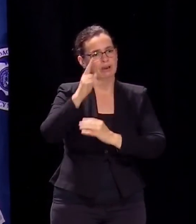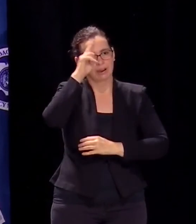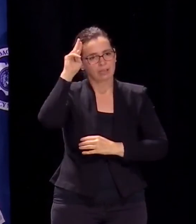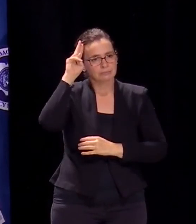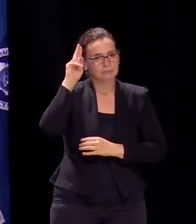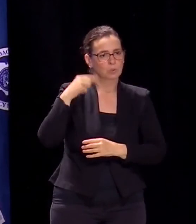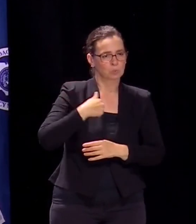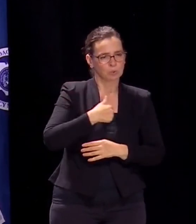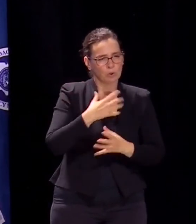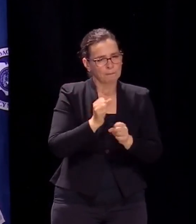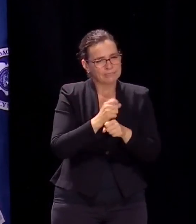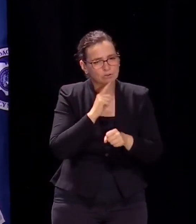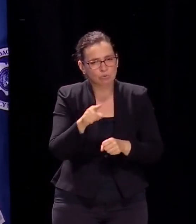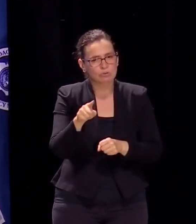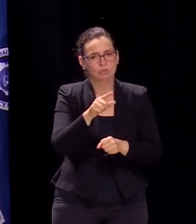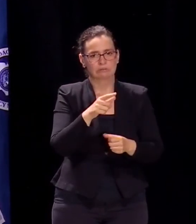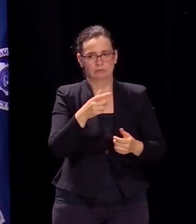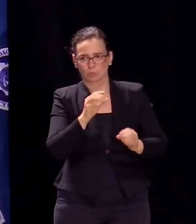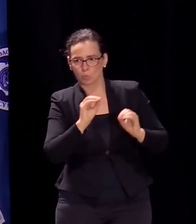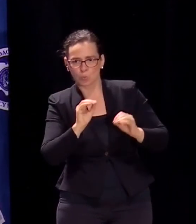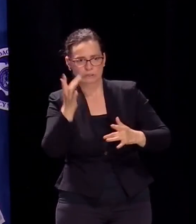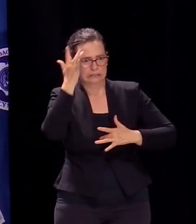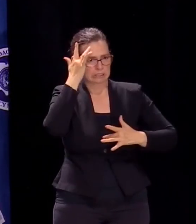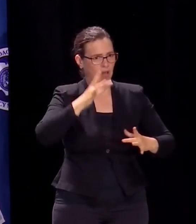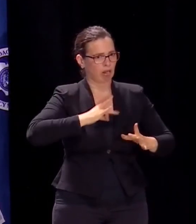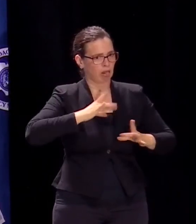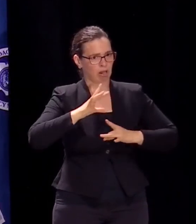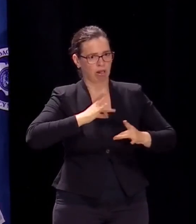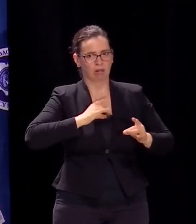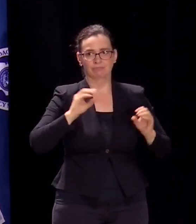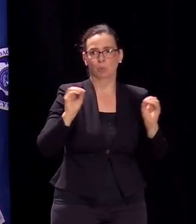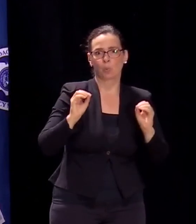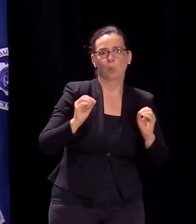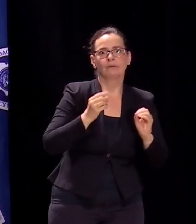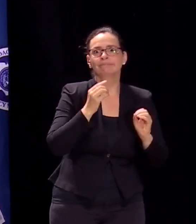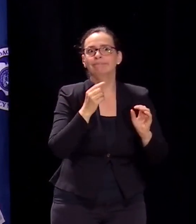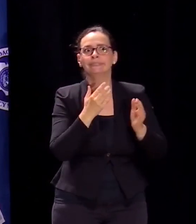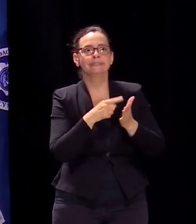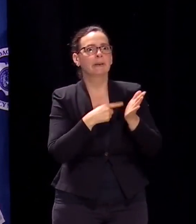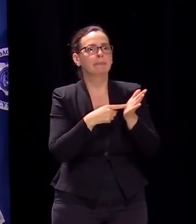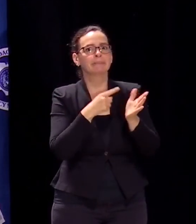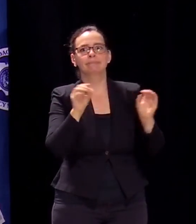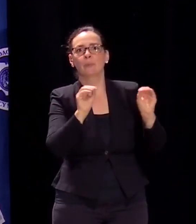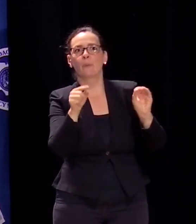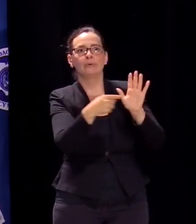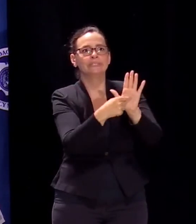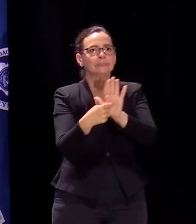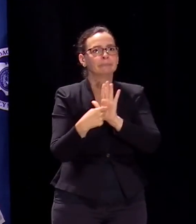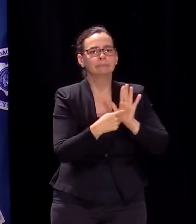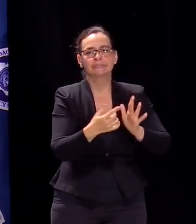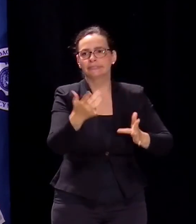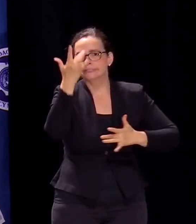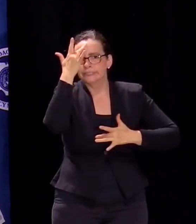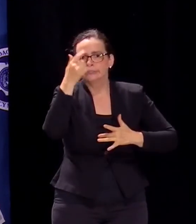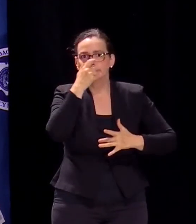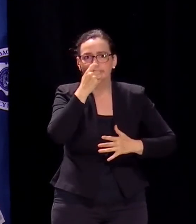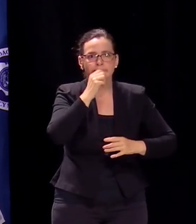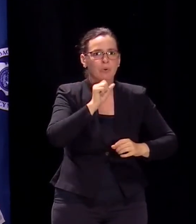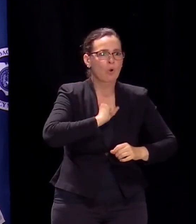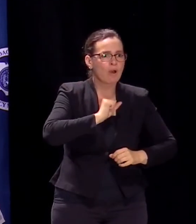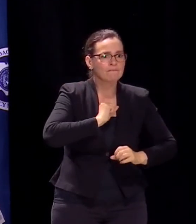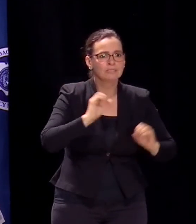it, whether they're asymptomatic or not symptomatic. So that's what we need to do. And we need to use the testing